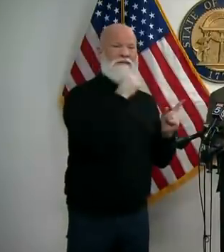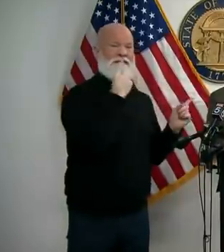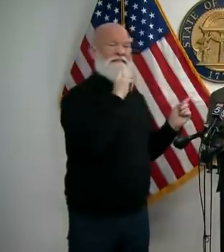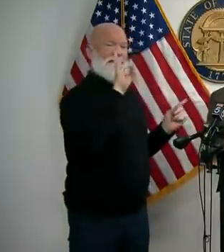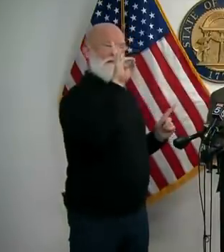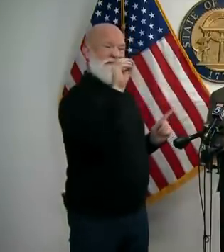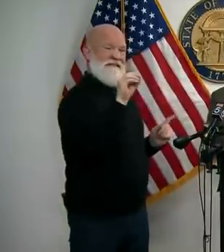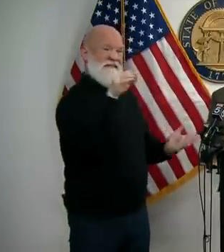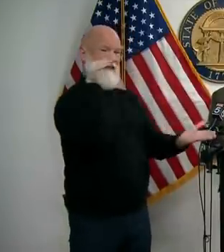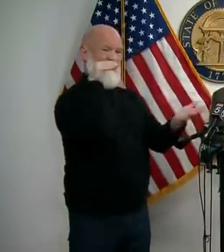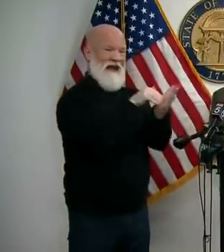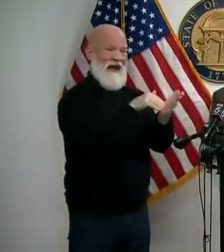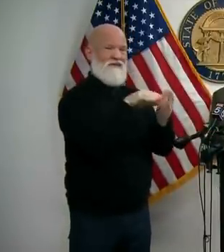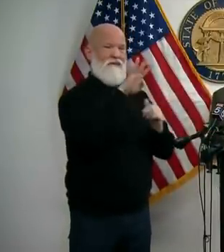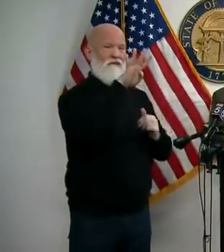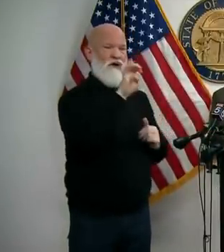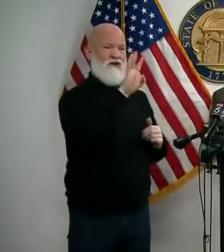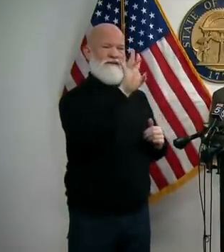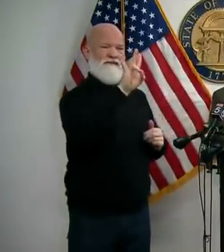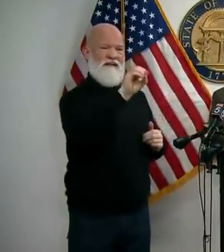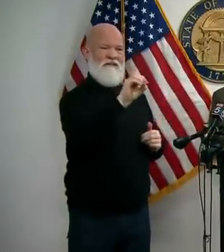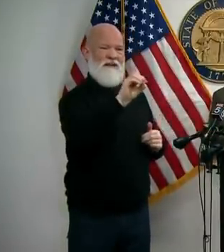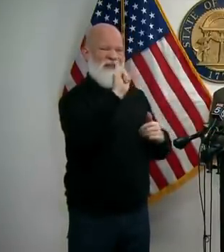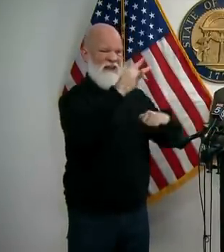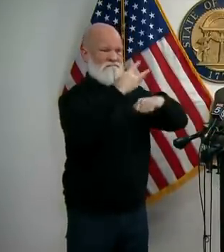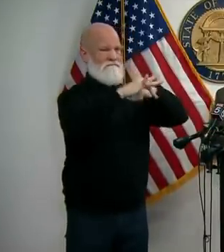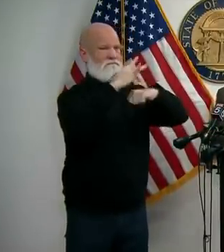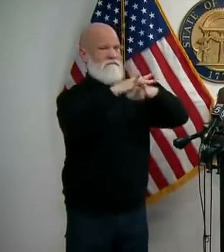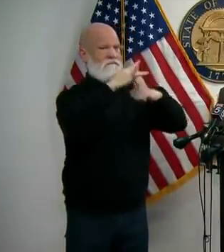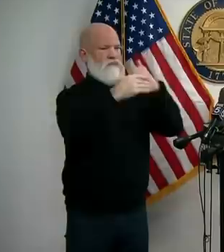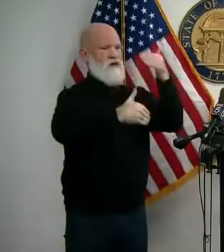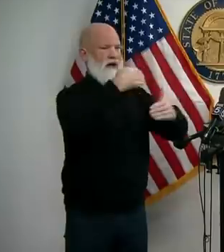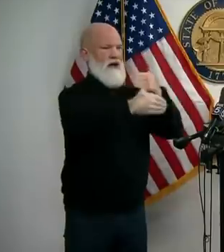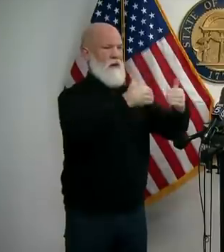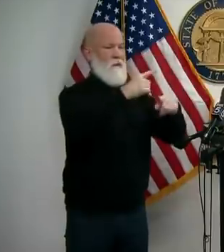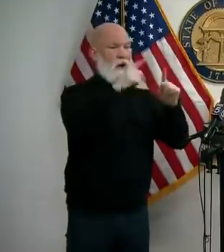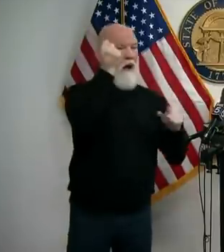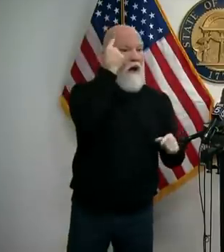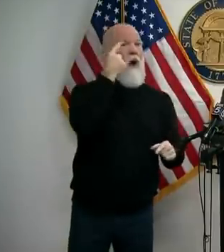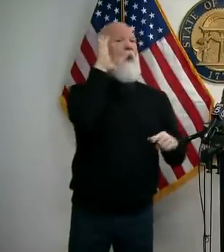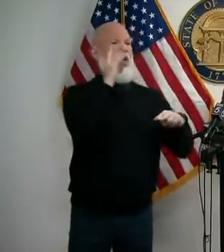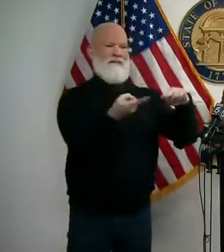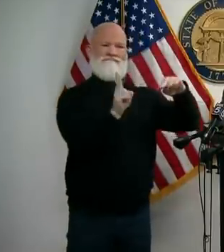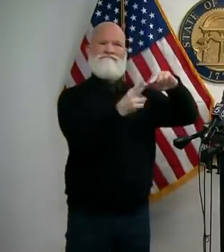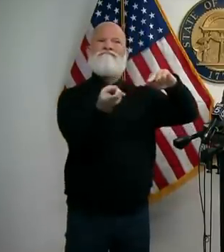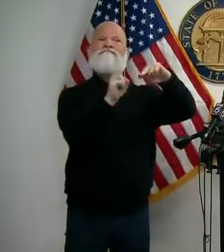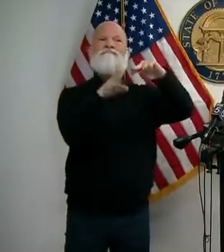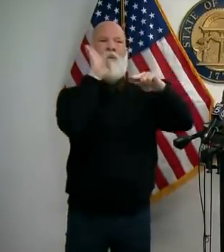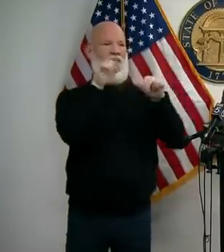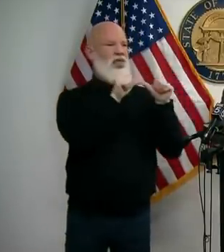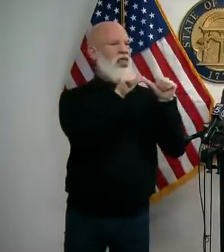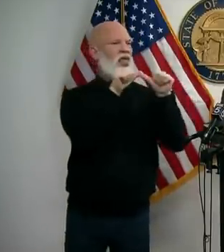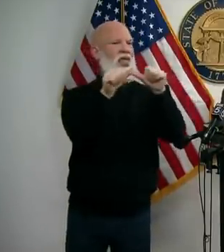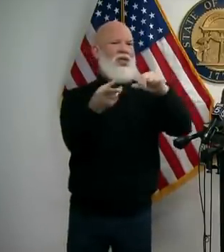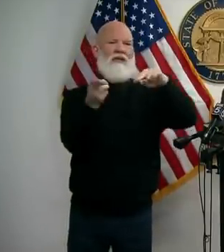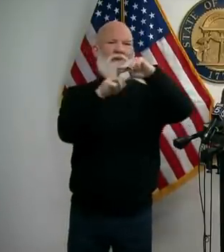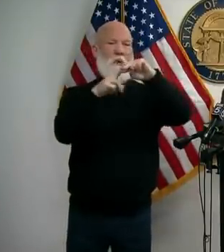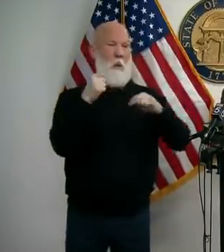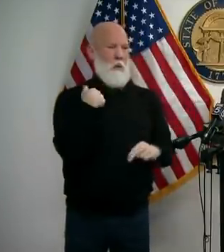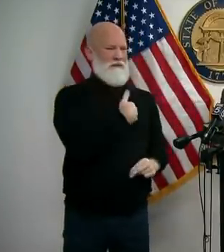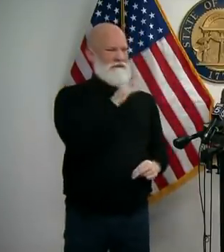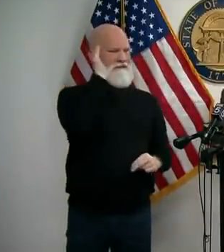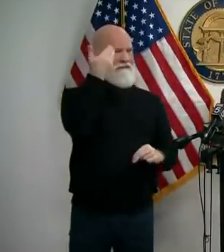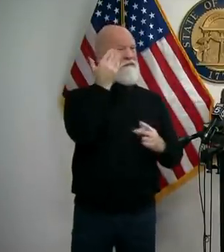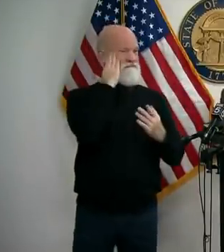to come in for that. That number will go up as they continue to process ballots from the areas they're from. It makes it look like John Ossoff will likely have